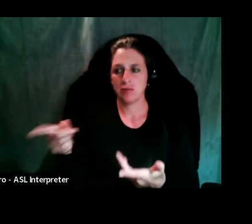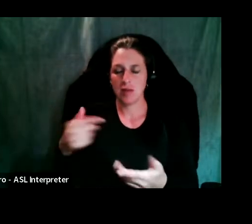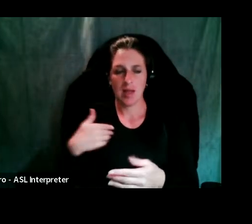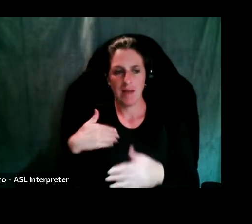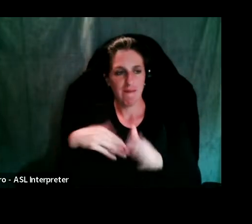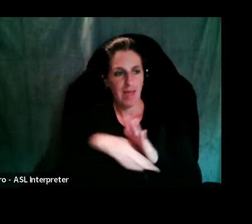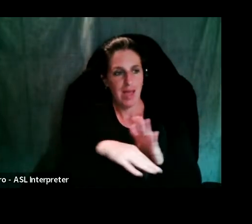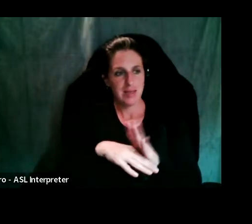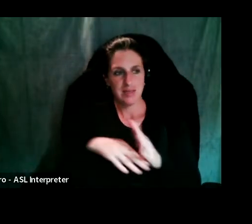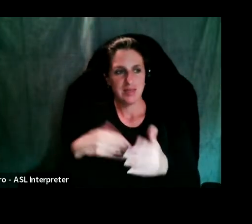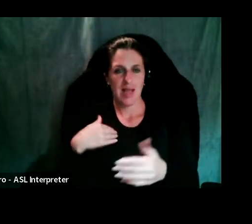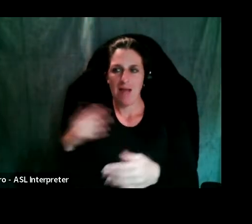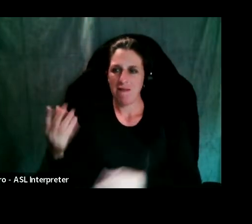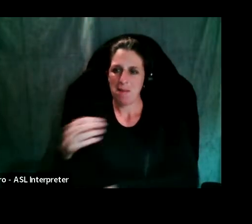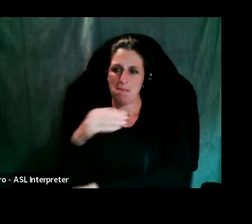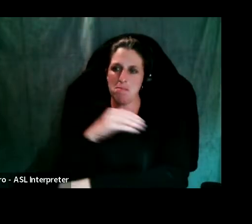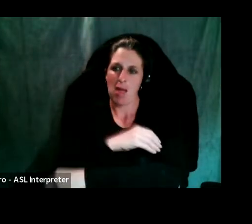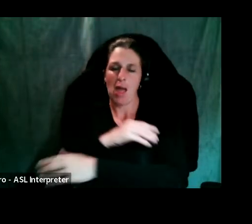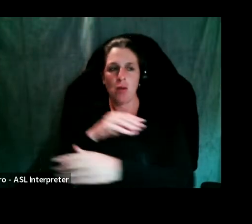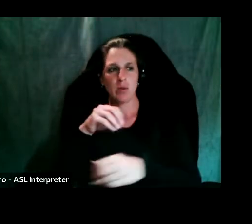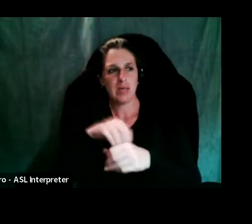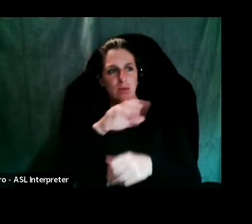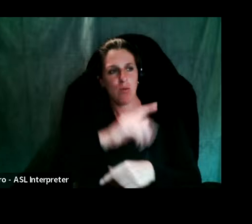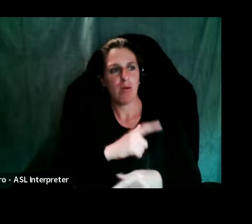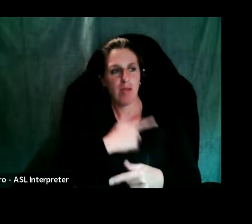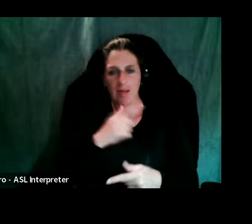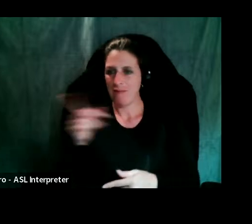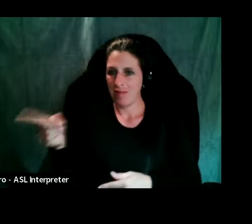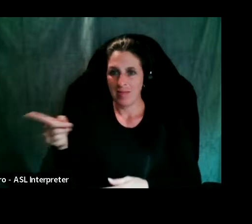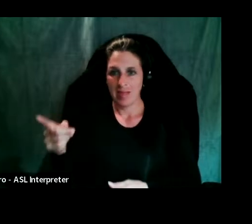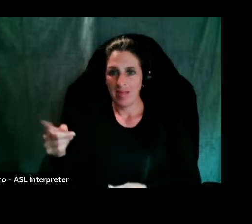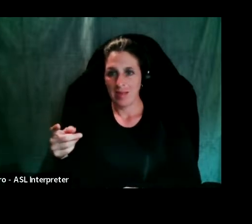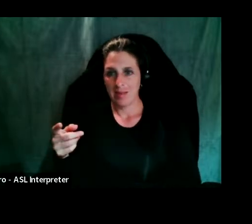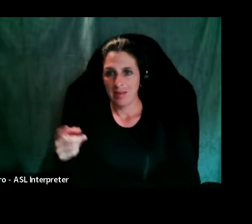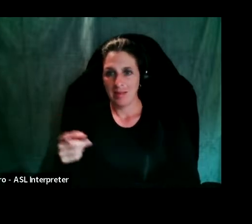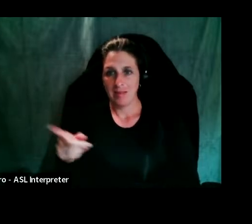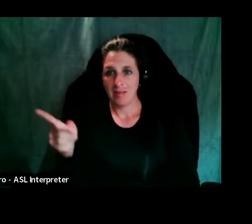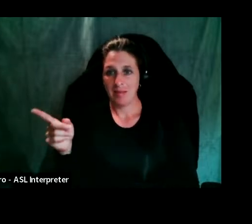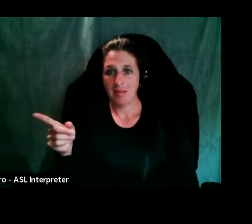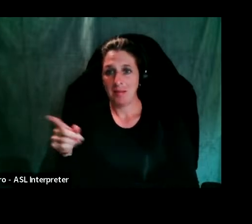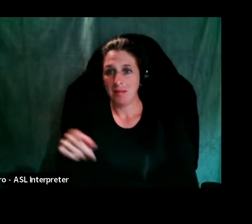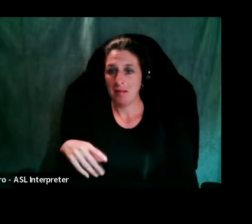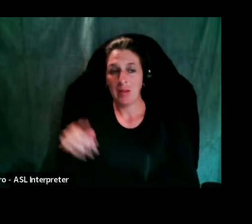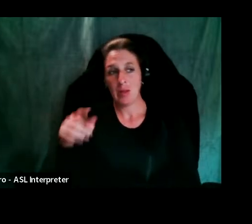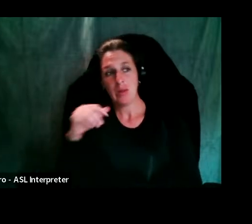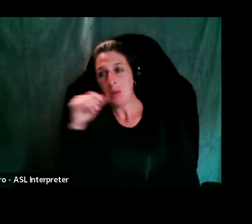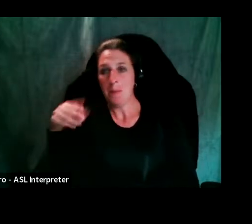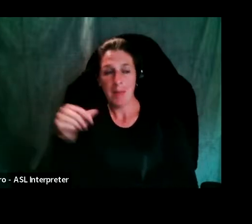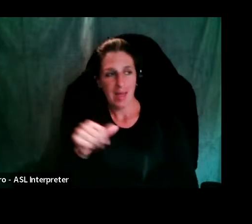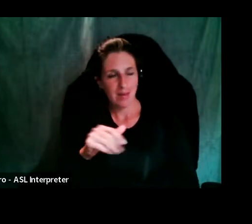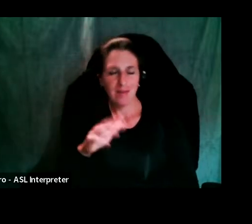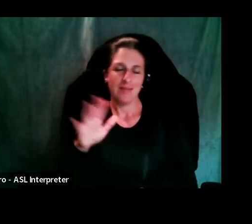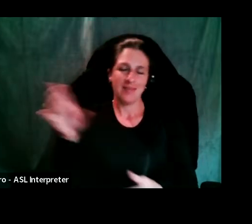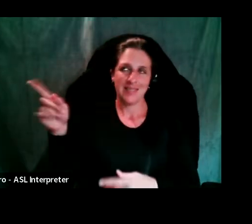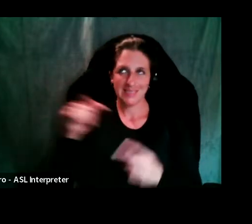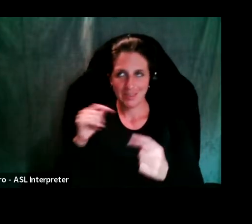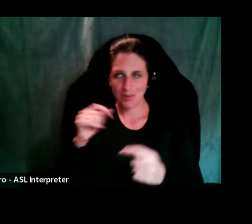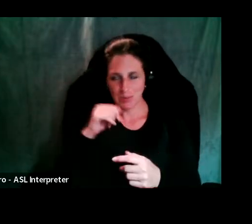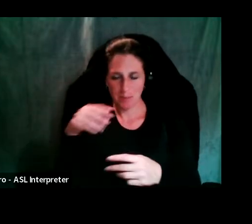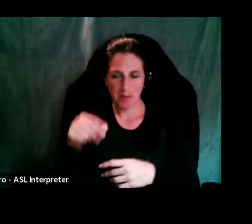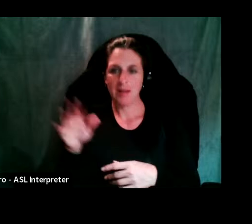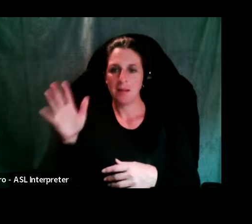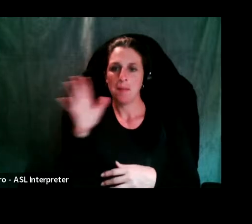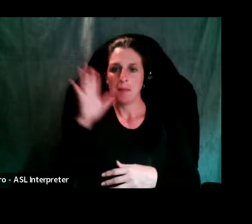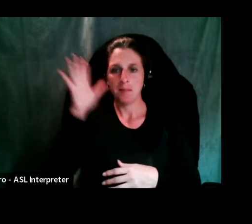having power in your life? They don't pay your, I mean, they're teenagers, mom and dad pay their bills, but what impact